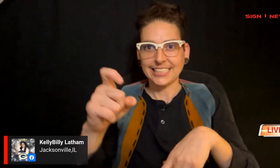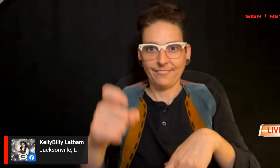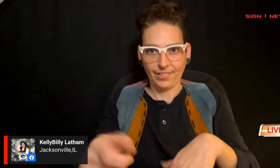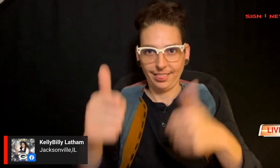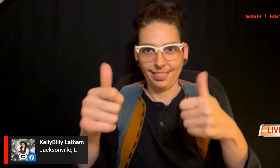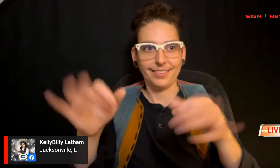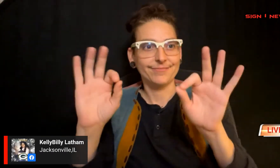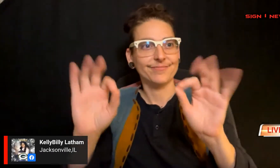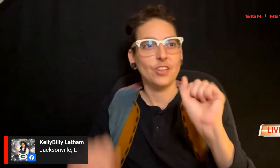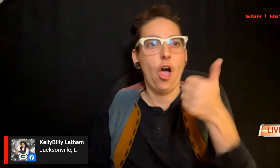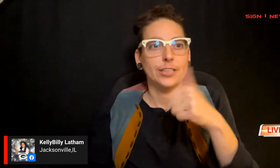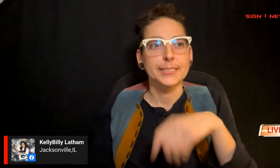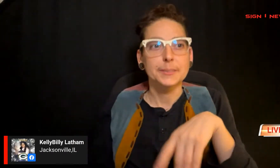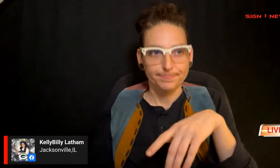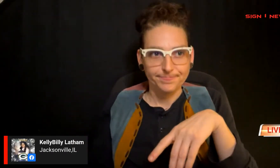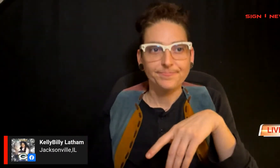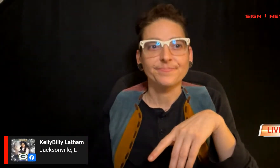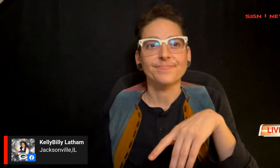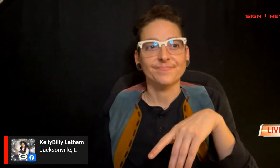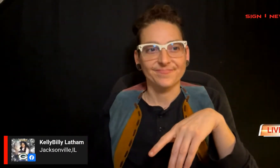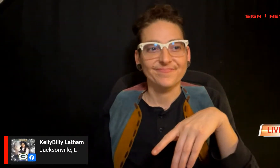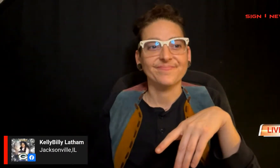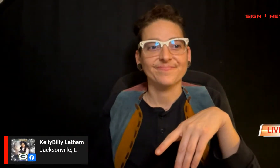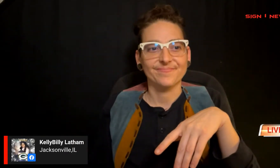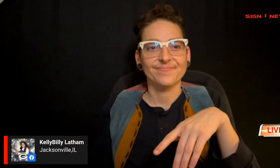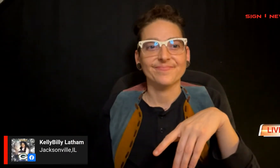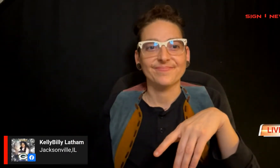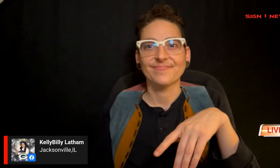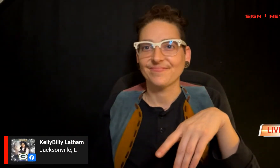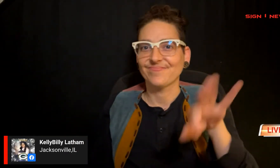Keep them coming. Jacksonville. Cool.